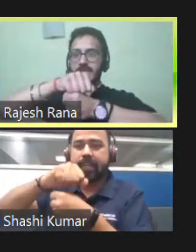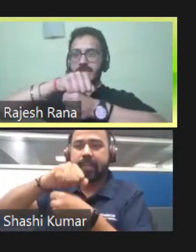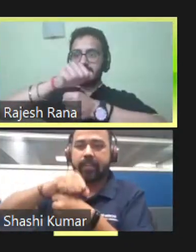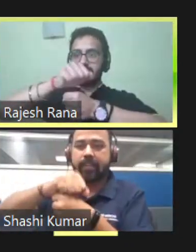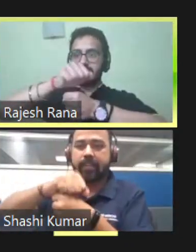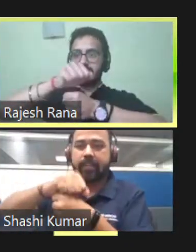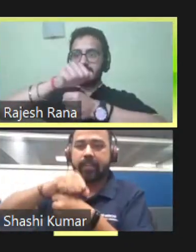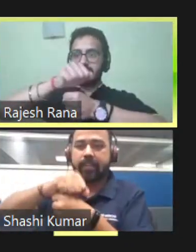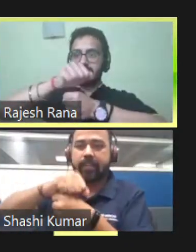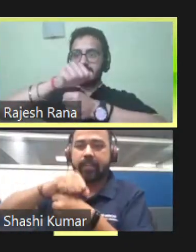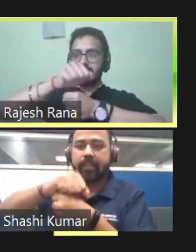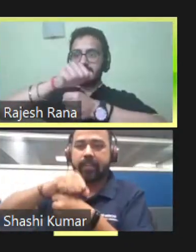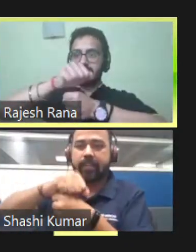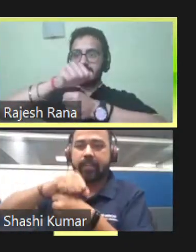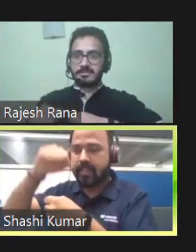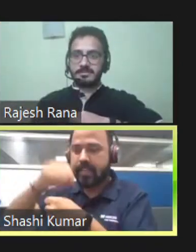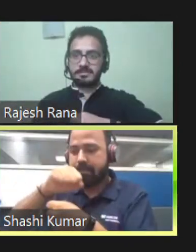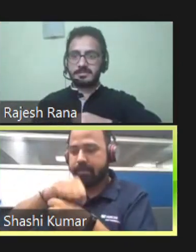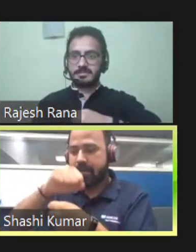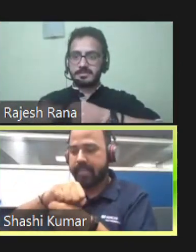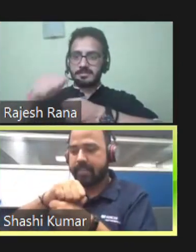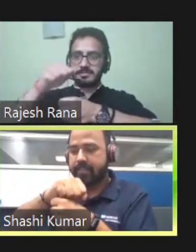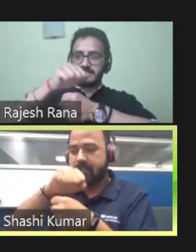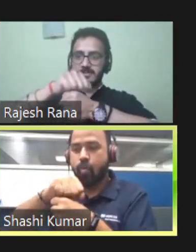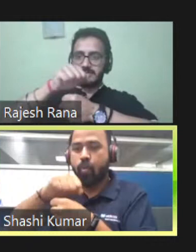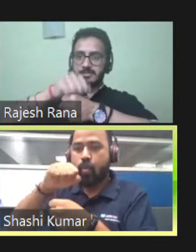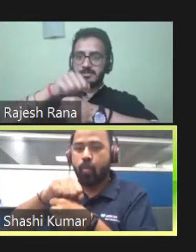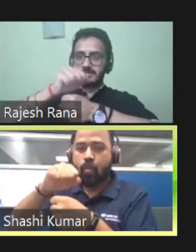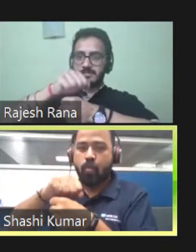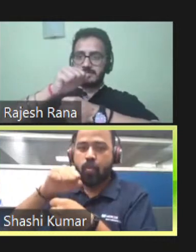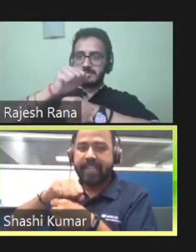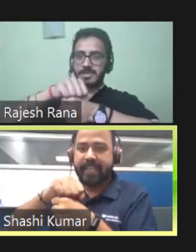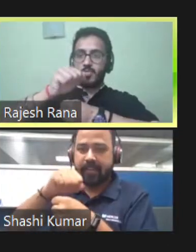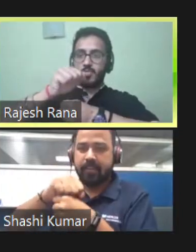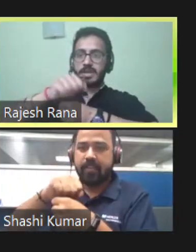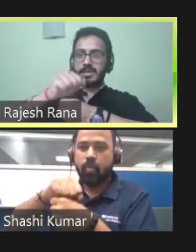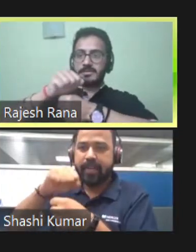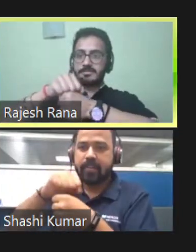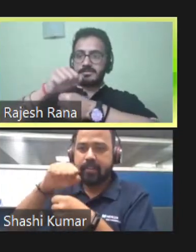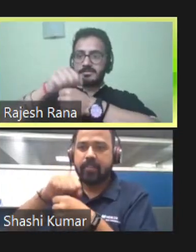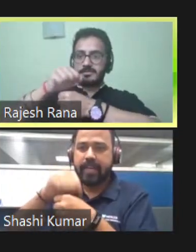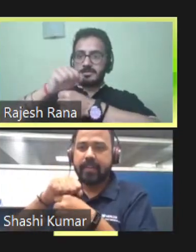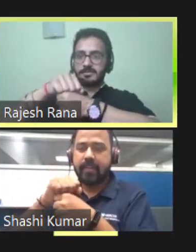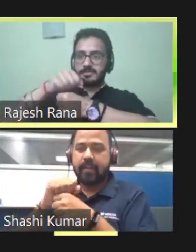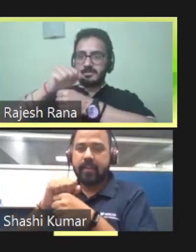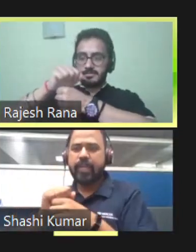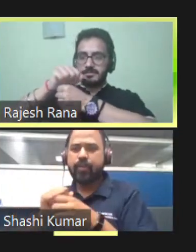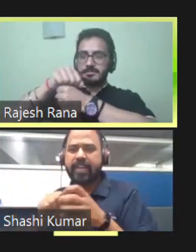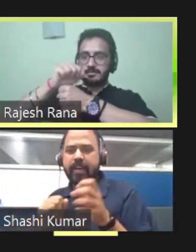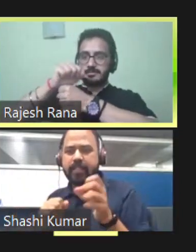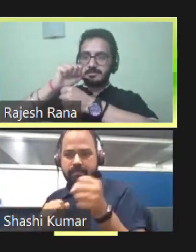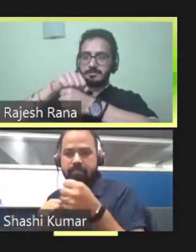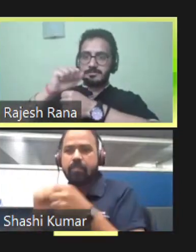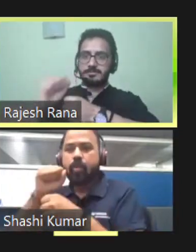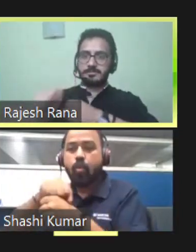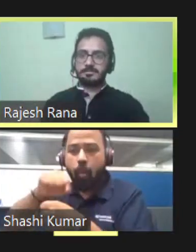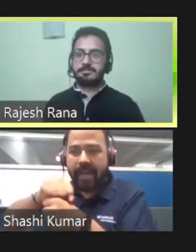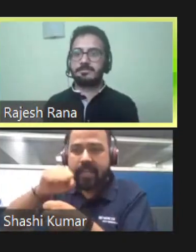working. Another fist, tap on it, working, work, Working. right? You can